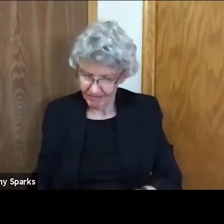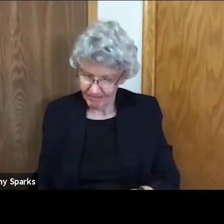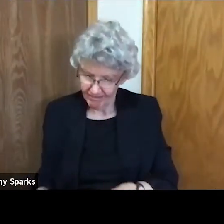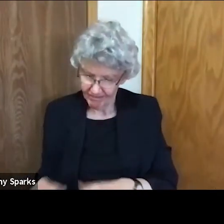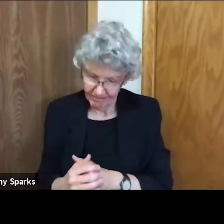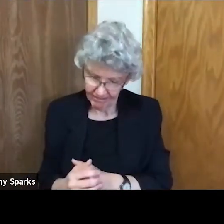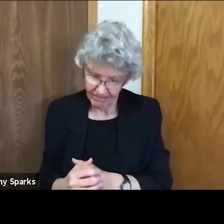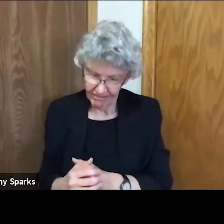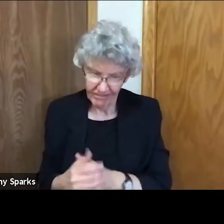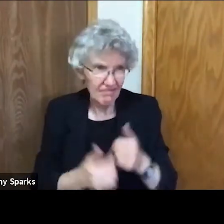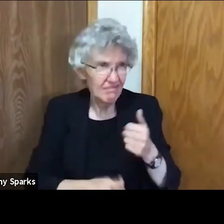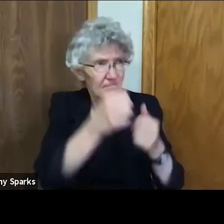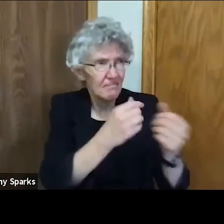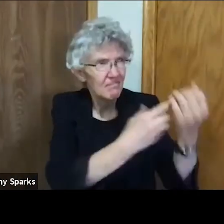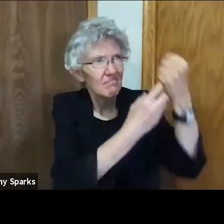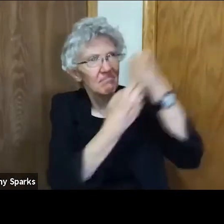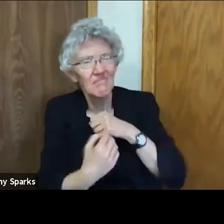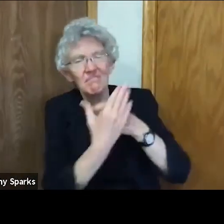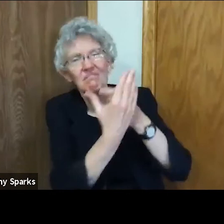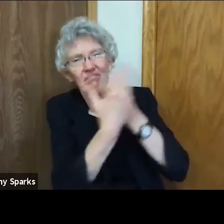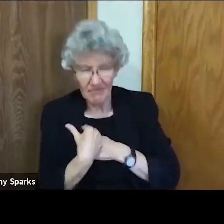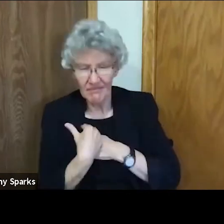We come to you seeking your peace.